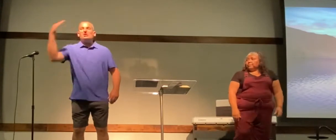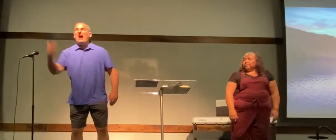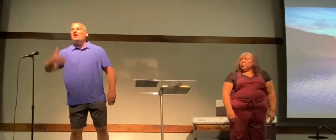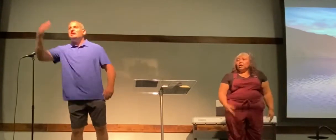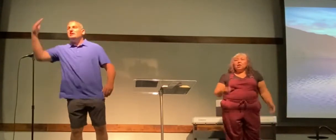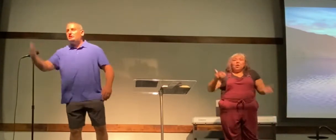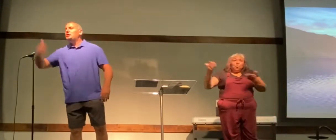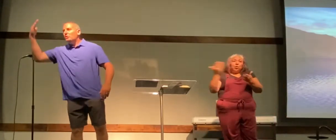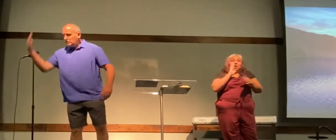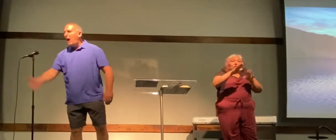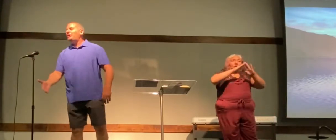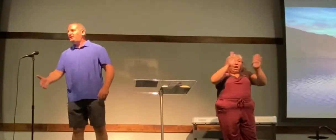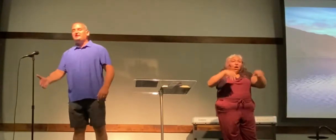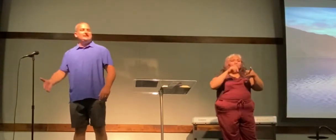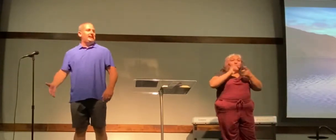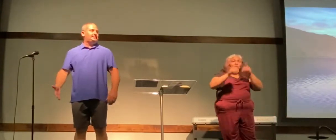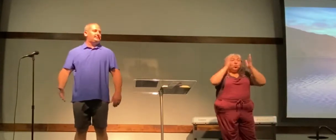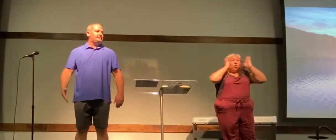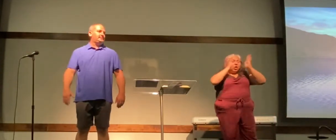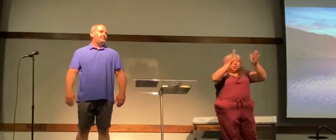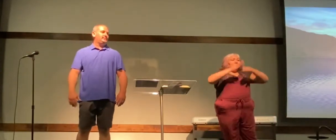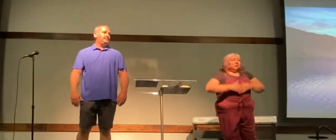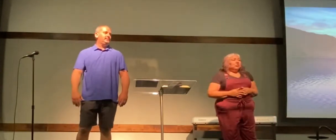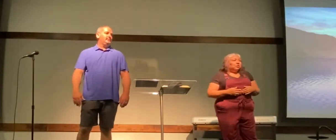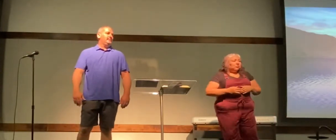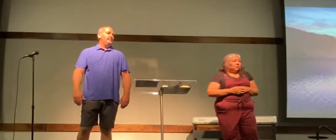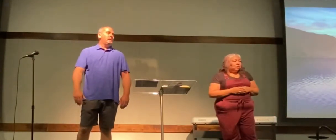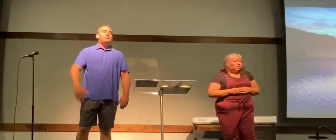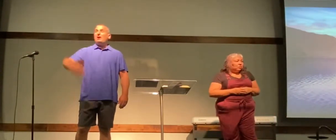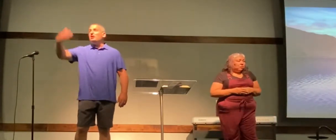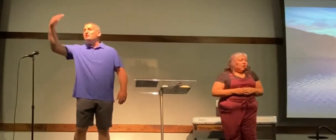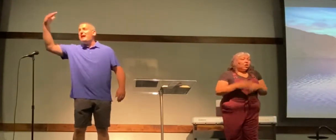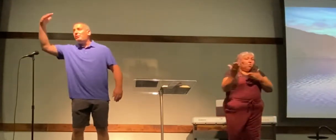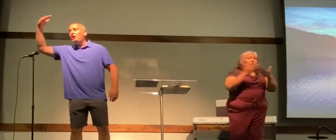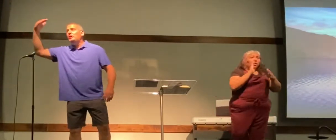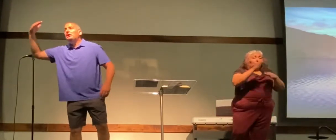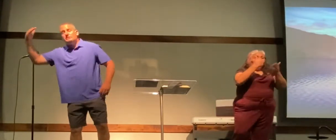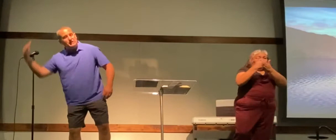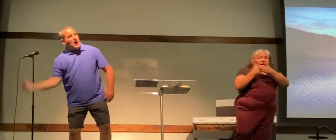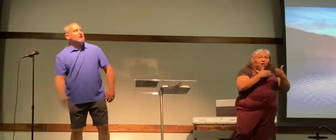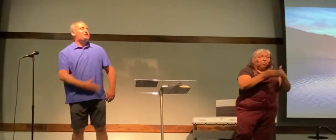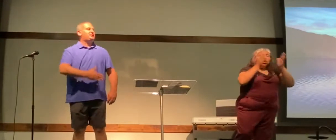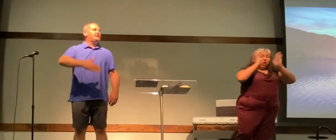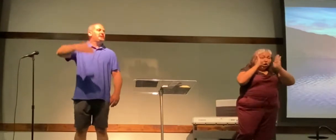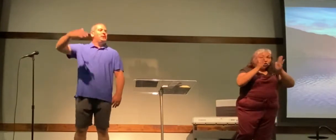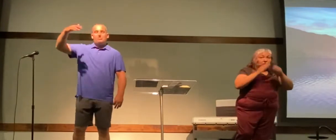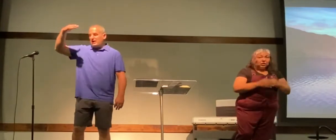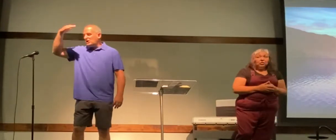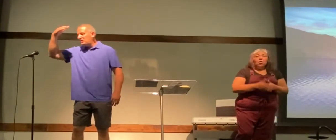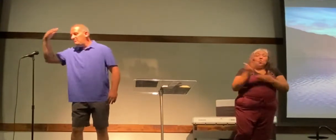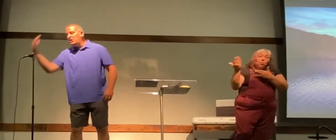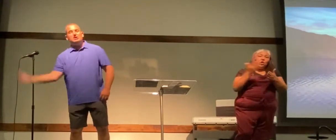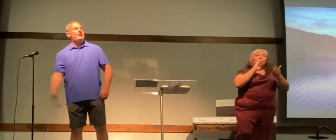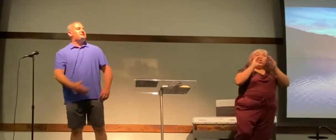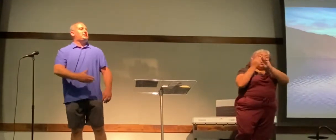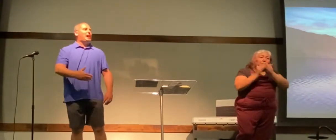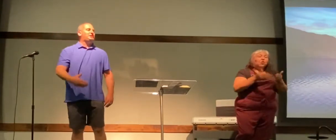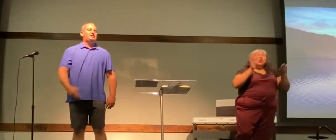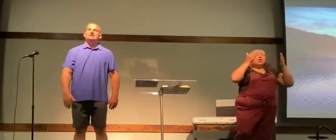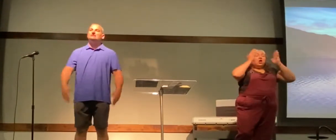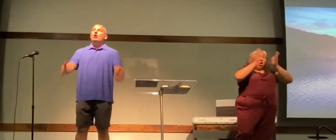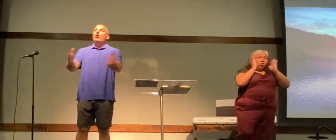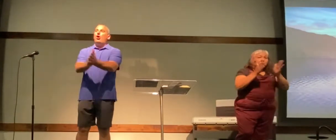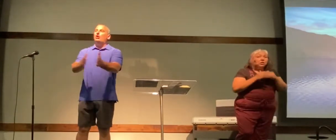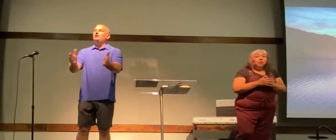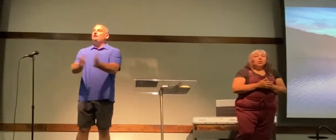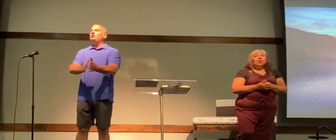Bring your house to consciousness. Bring your neighborhood to consciousness. Bring your community to